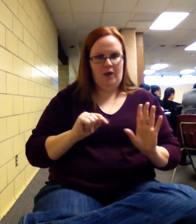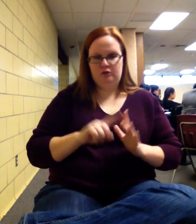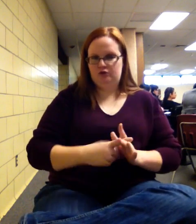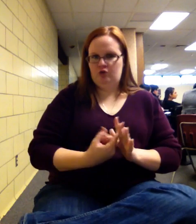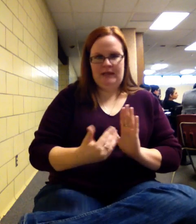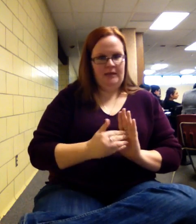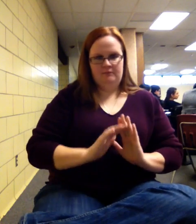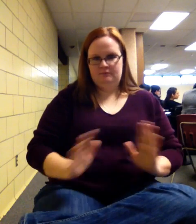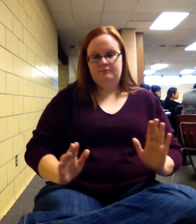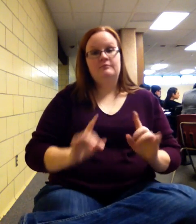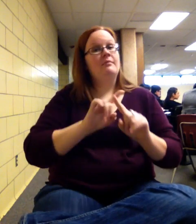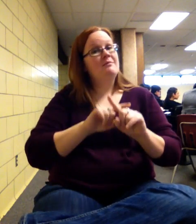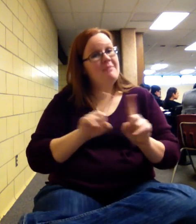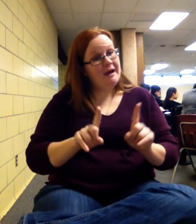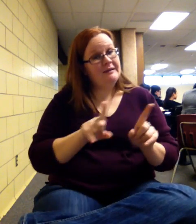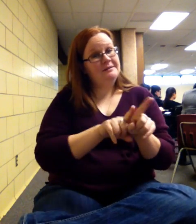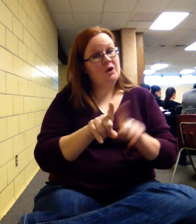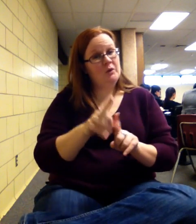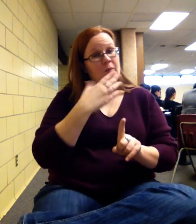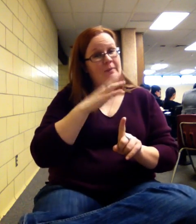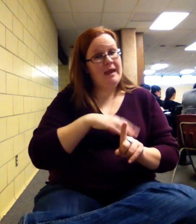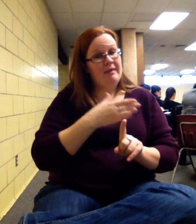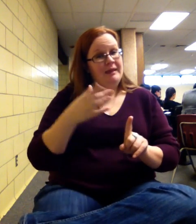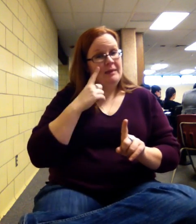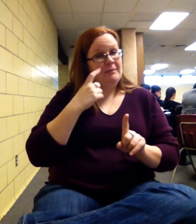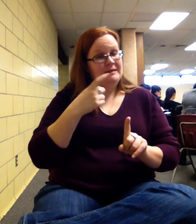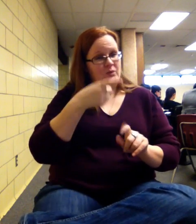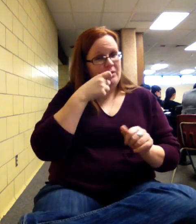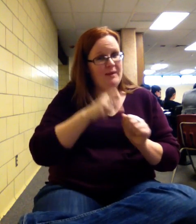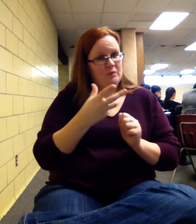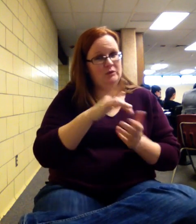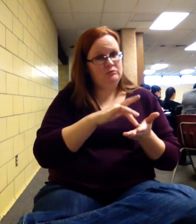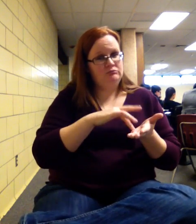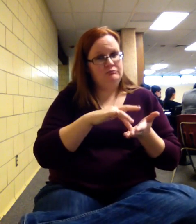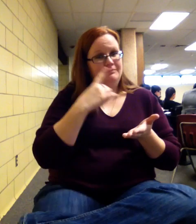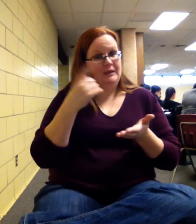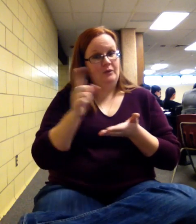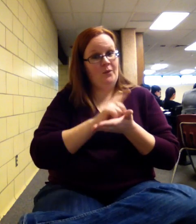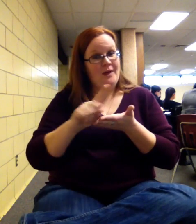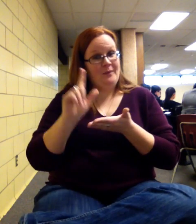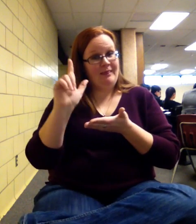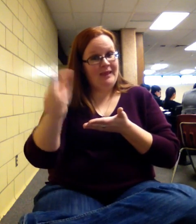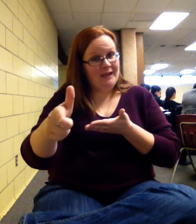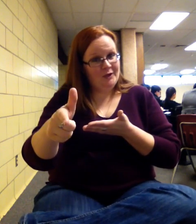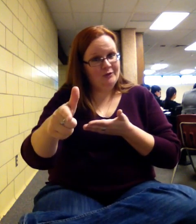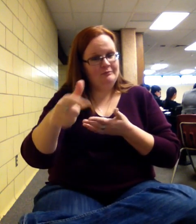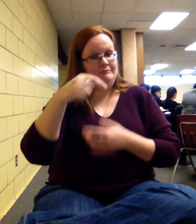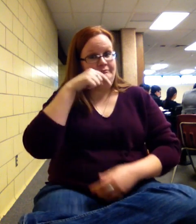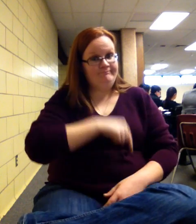thing. But it's also a bad thing because it's going to remember what you put in it. So a week later, it remembers even if you don't. So if